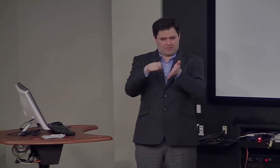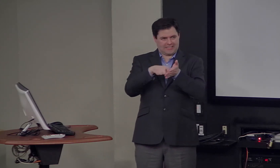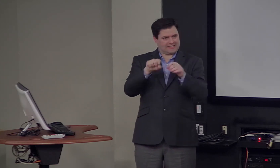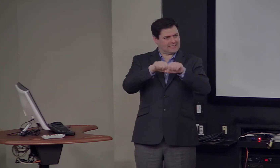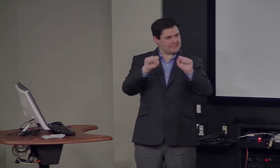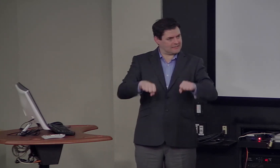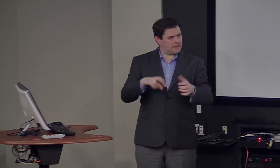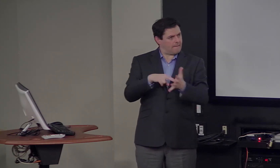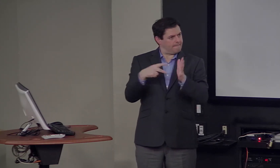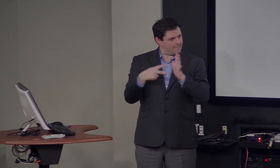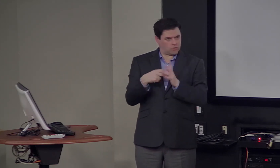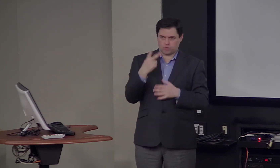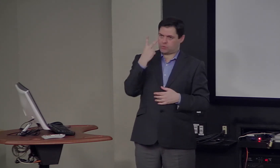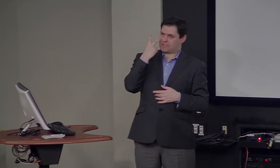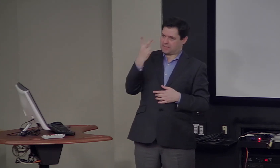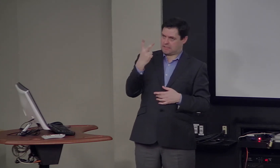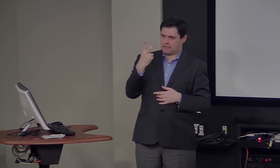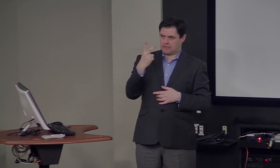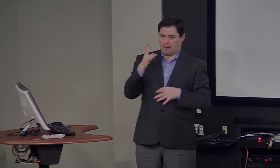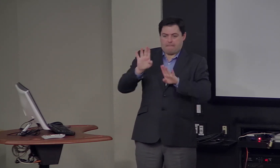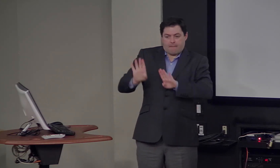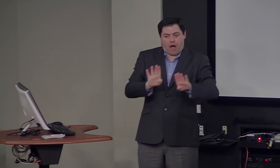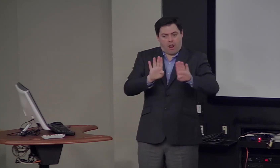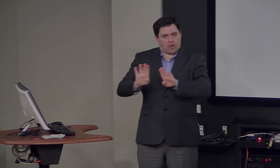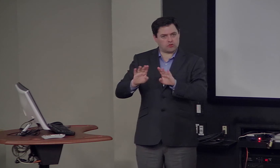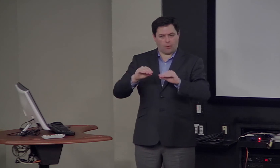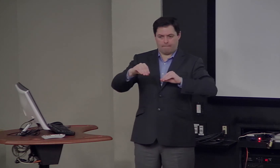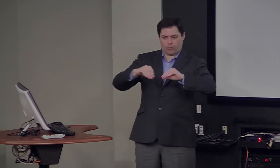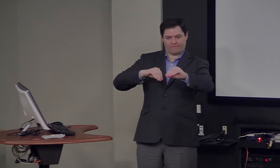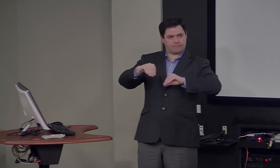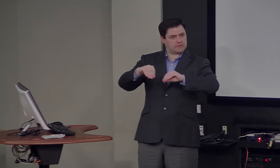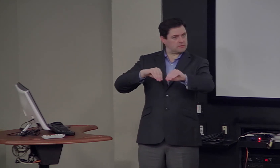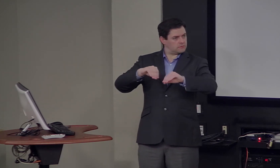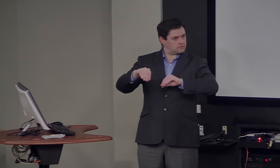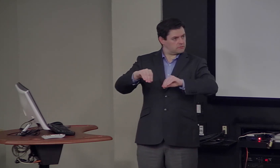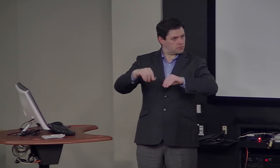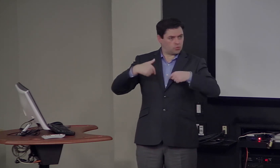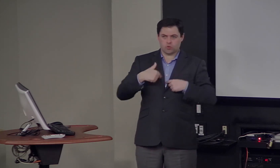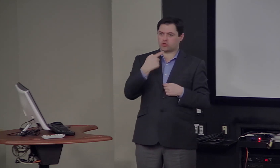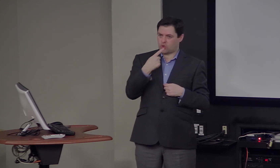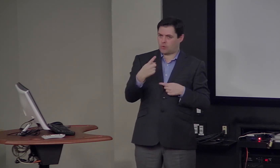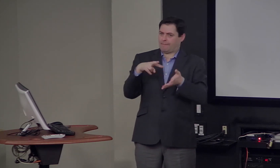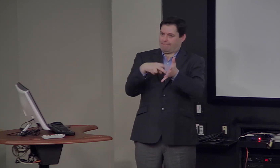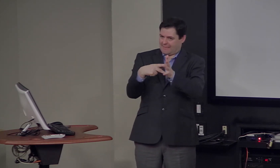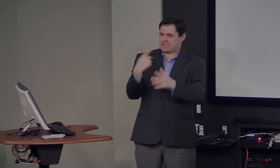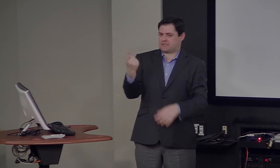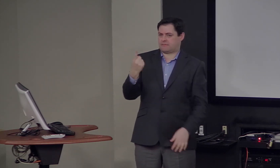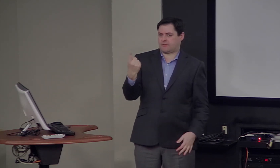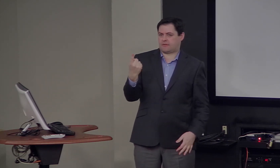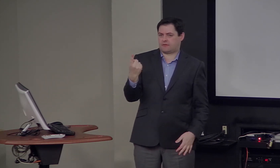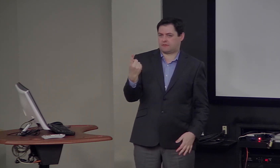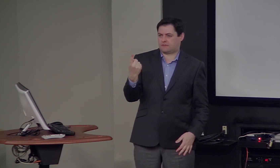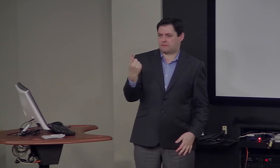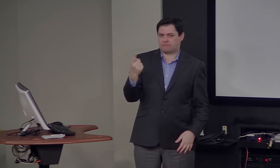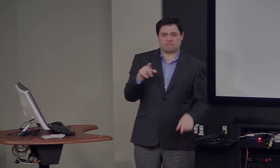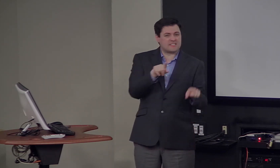skills. If you have a written system, that means you see, some kind of biological movement that's required with